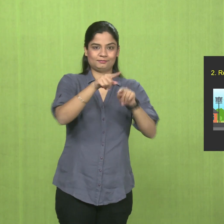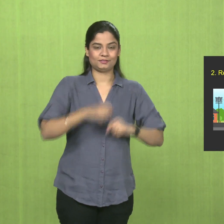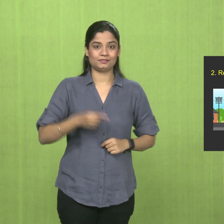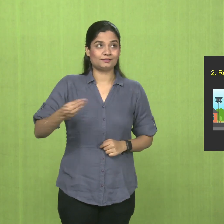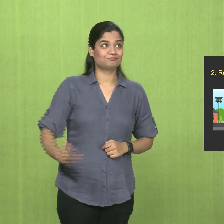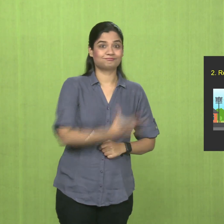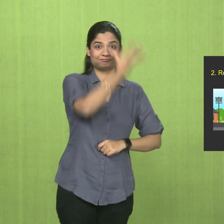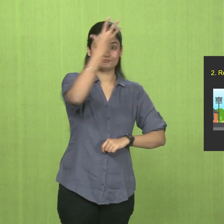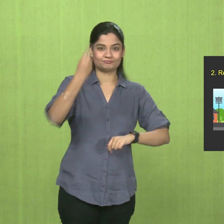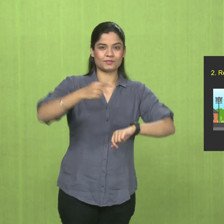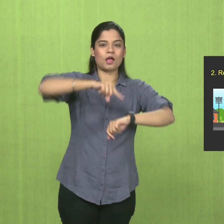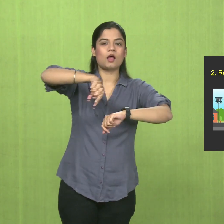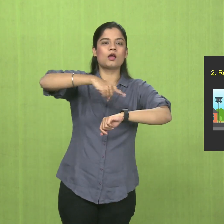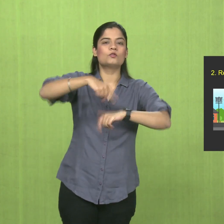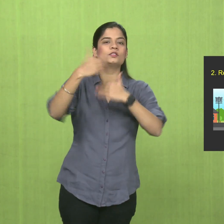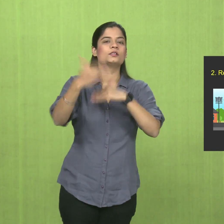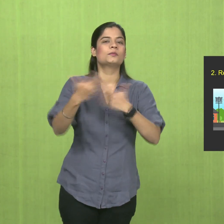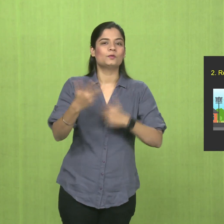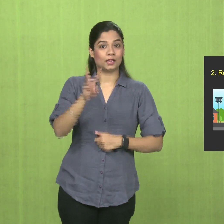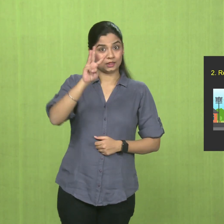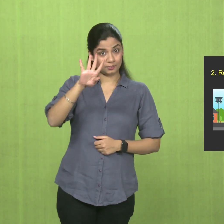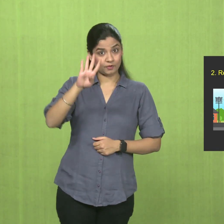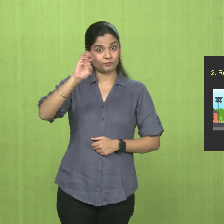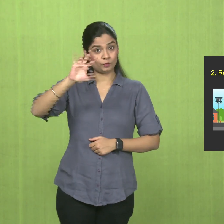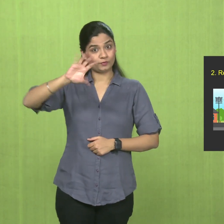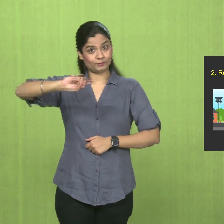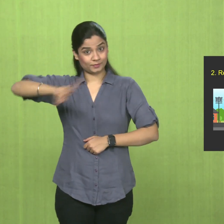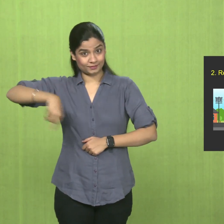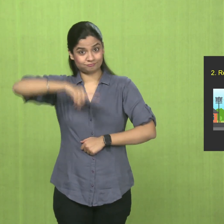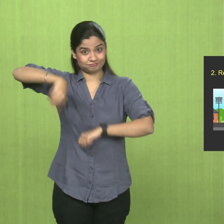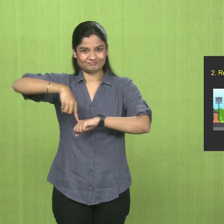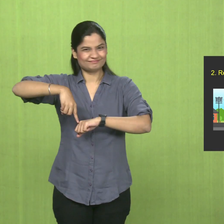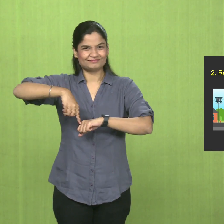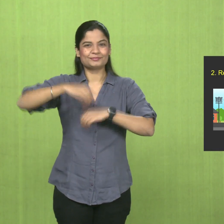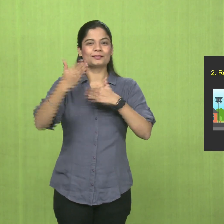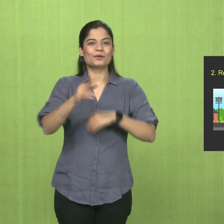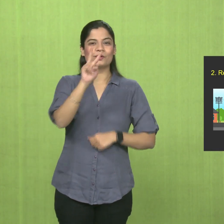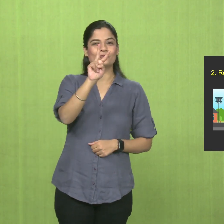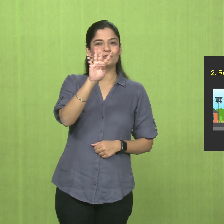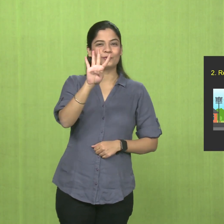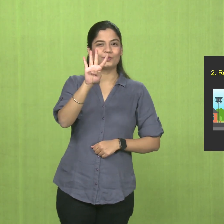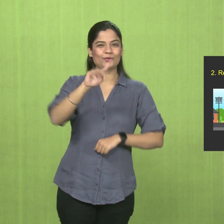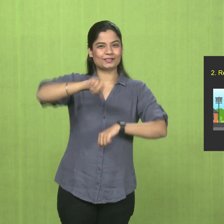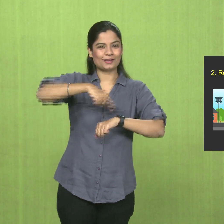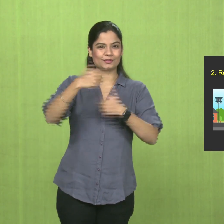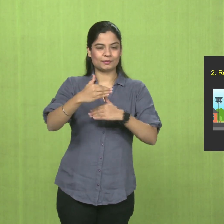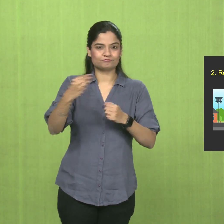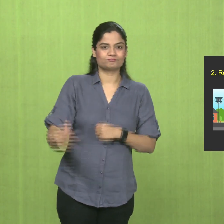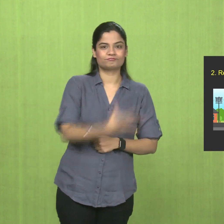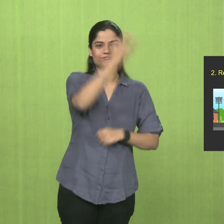in supply. For example, the number of hours are only 24 in a day. So, we have to do all